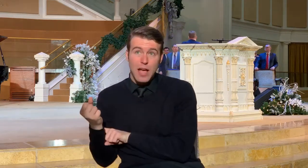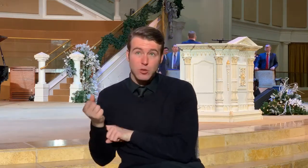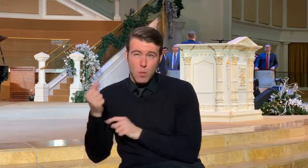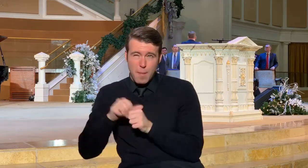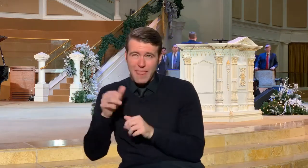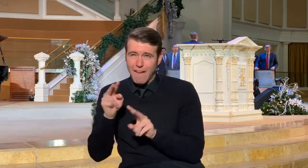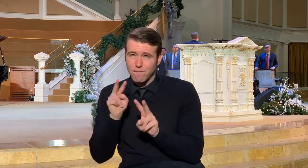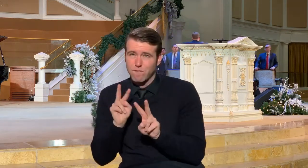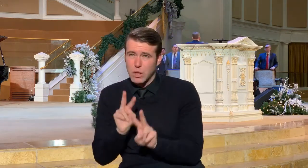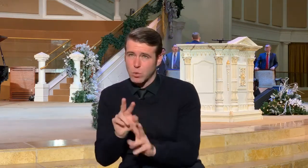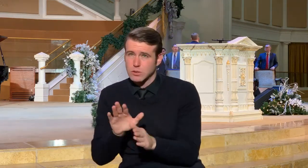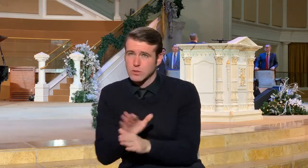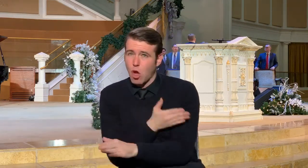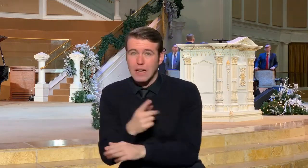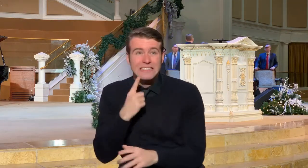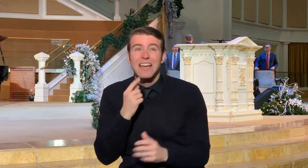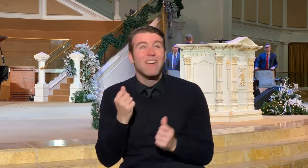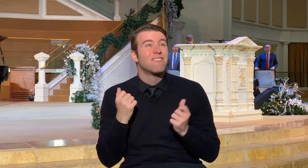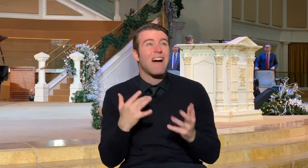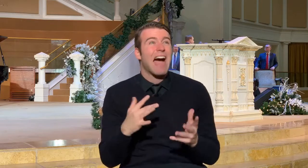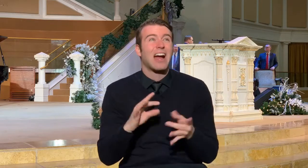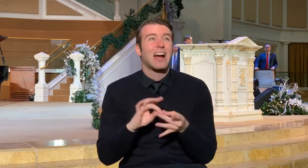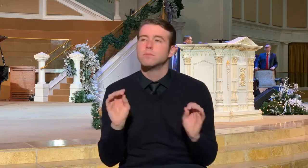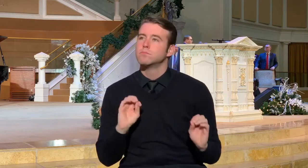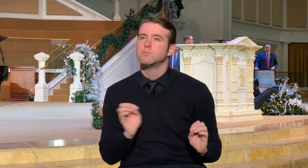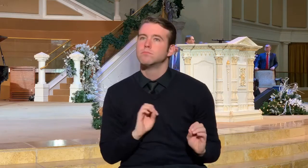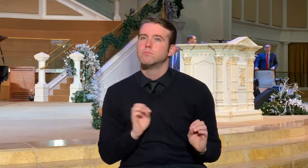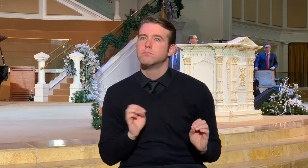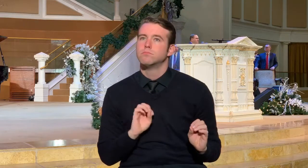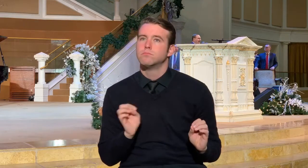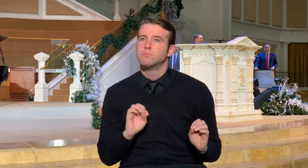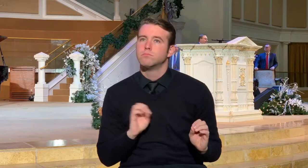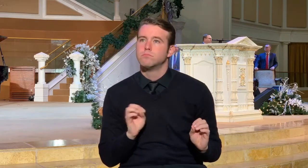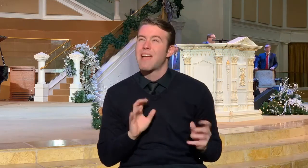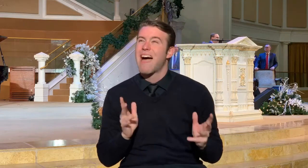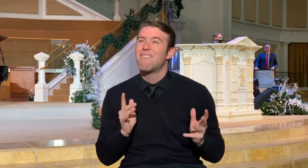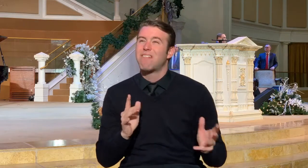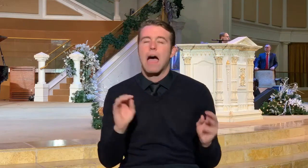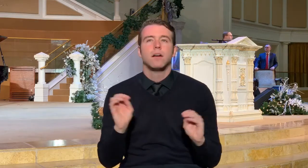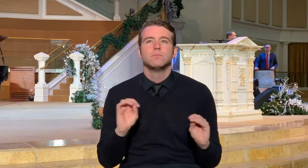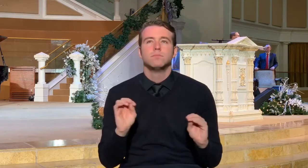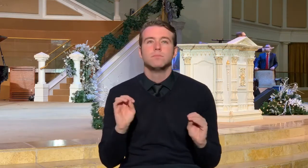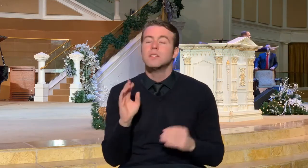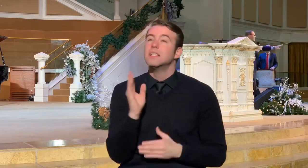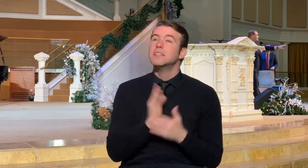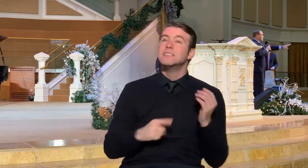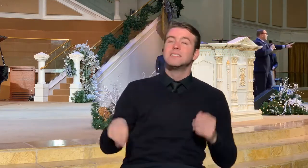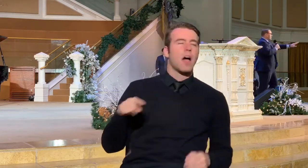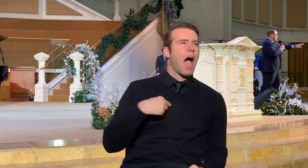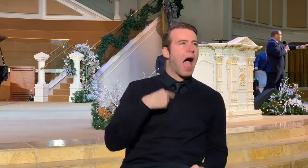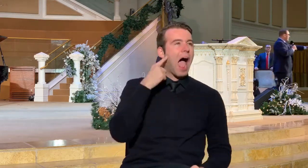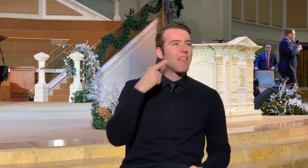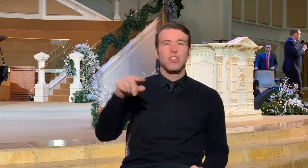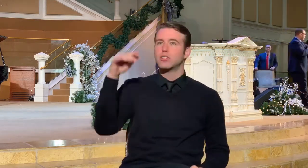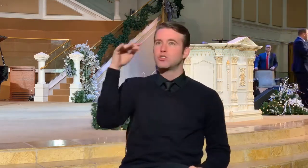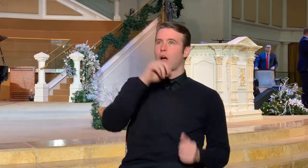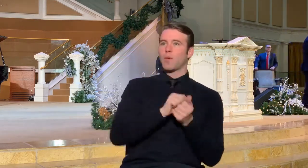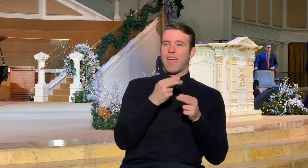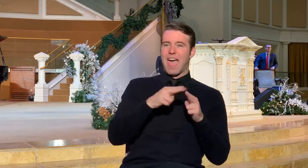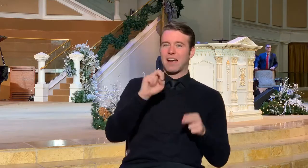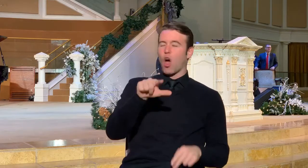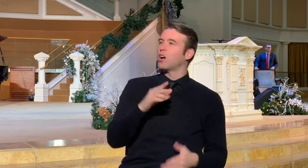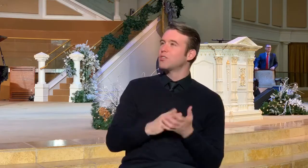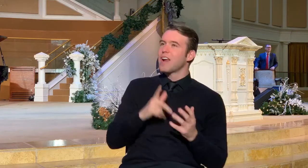funeral song, there was no fire. There was no fire. Well, some of you, yeah, I think you're already drunk on eggnog